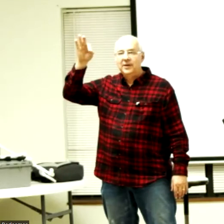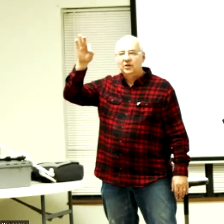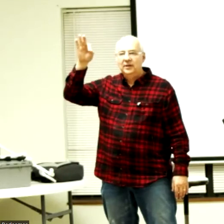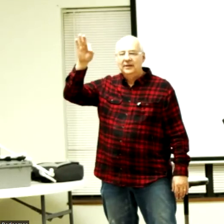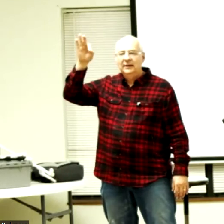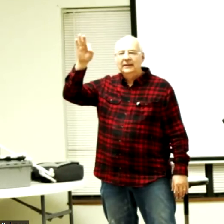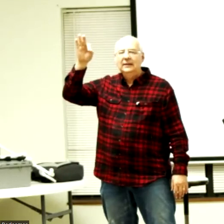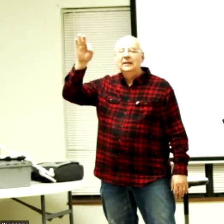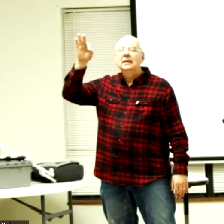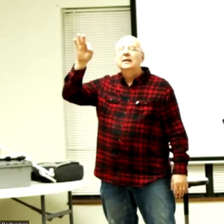preach.